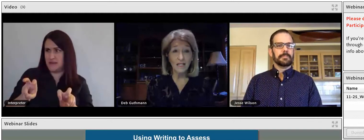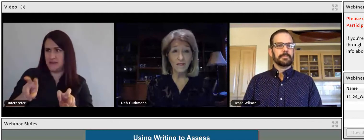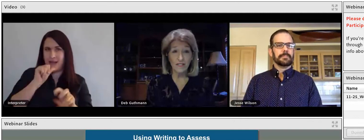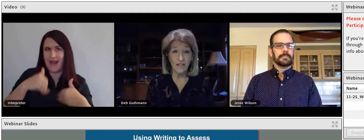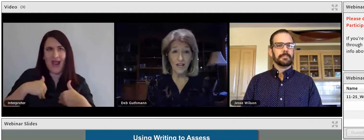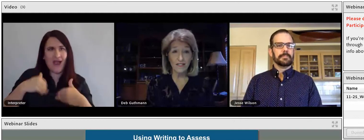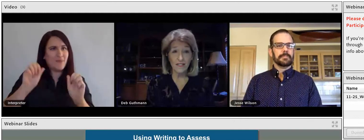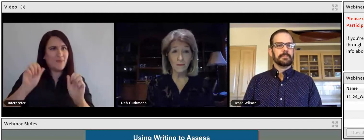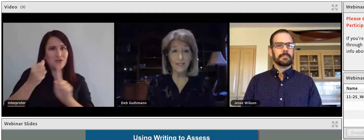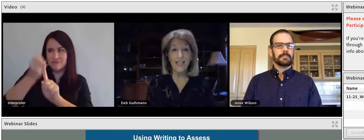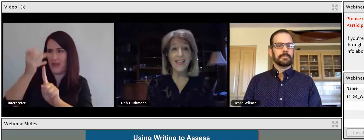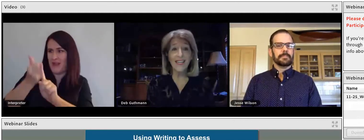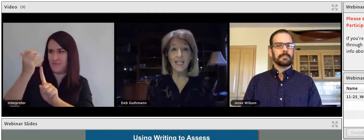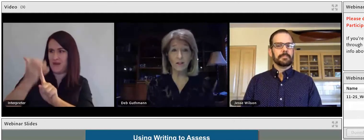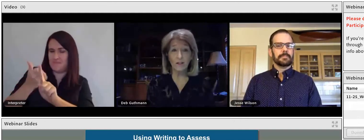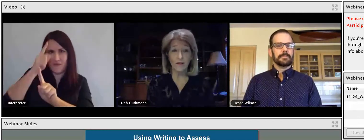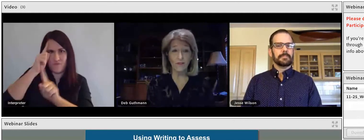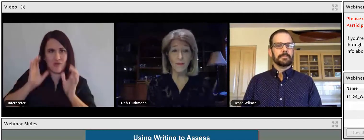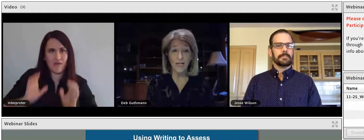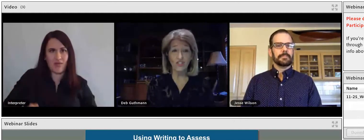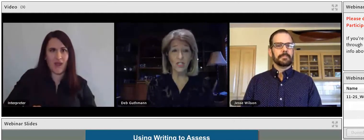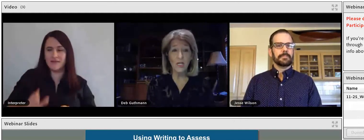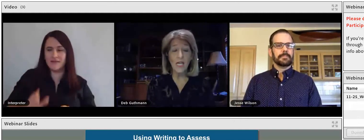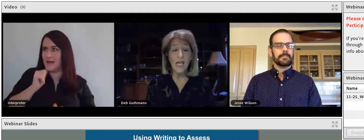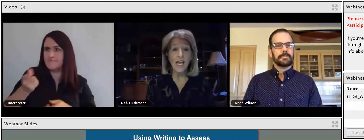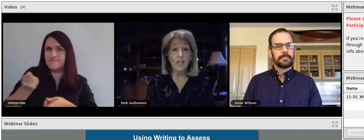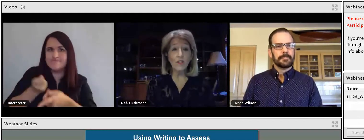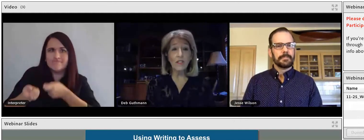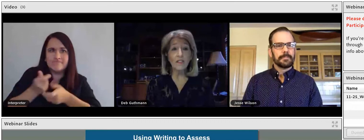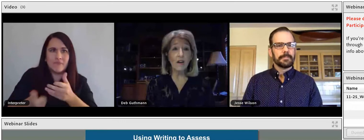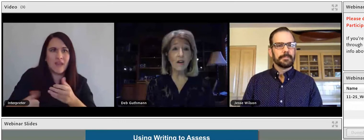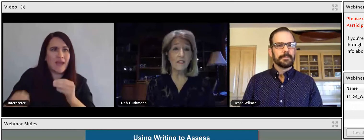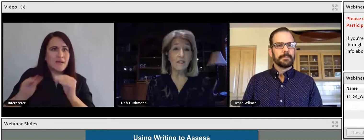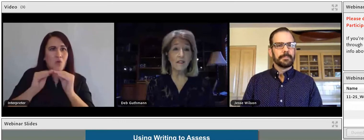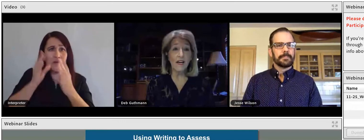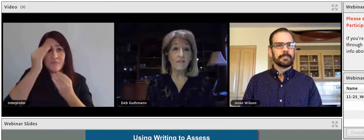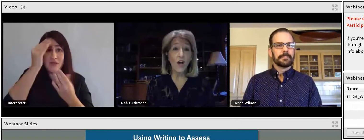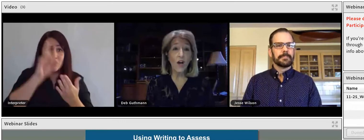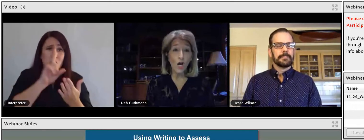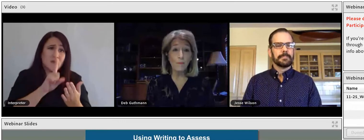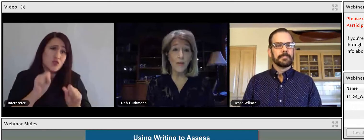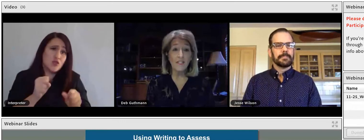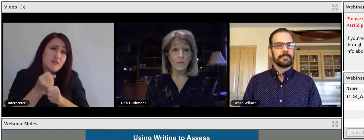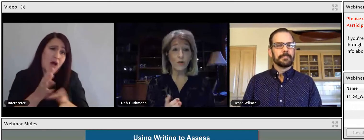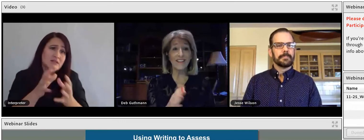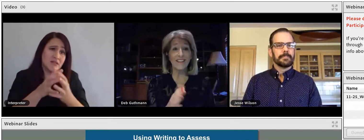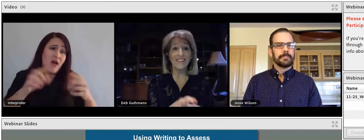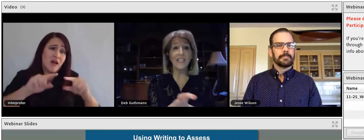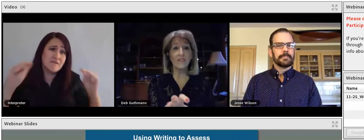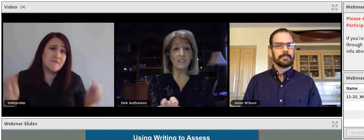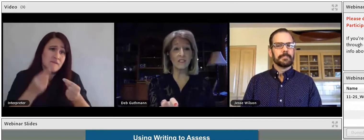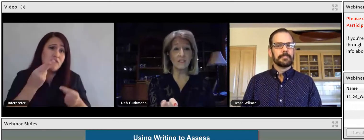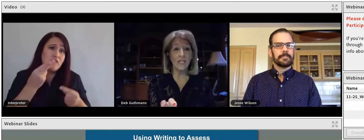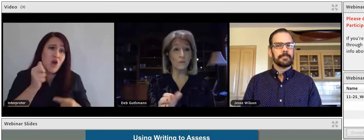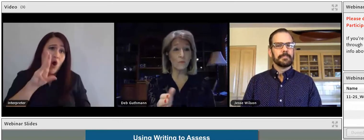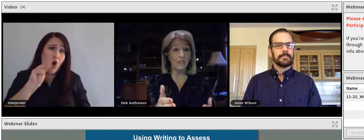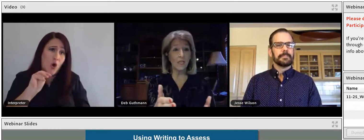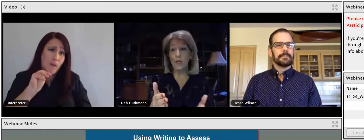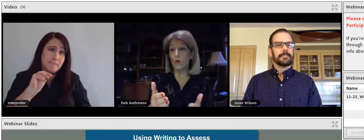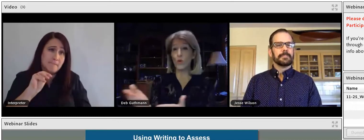expand on any of these concepts, get any other information, and really could cause a lot of harm as the person leaves